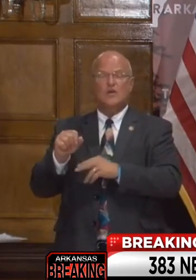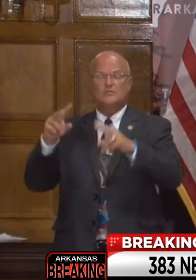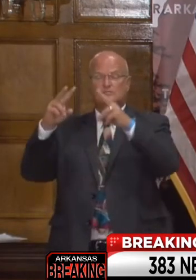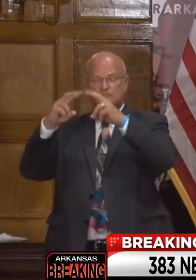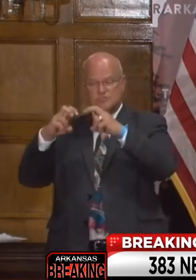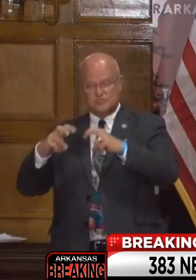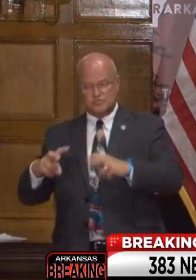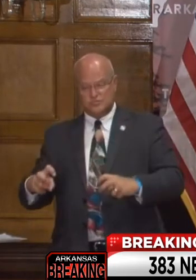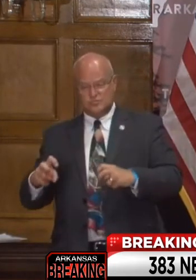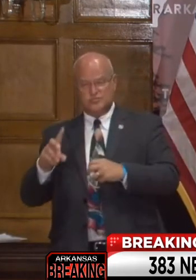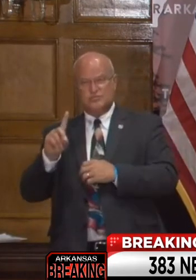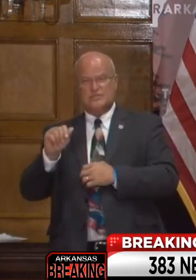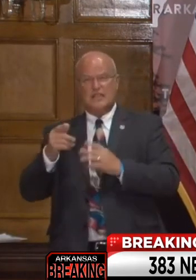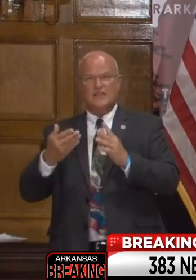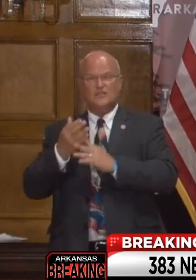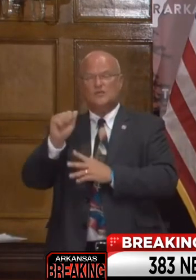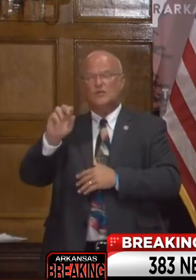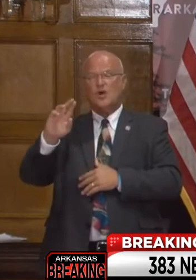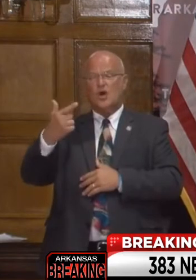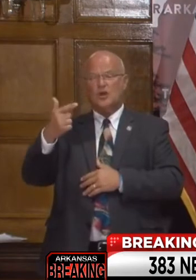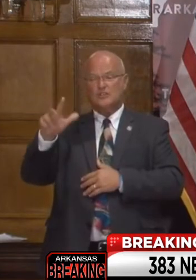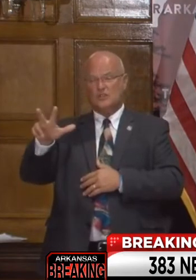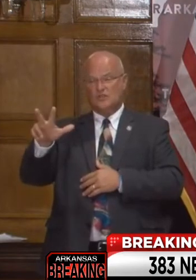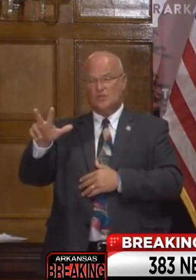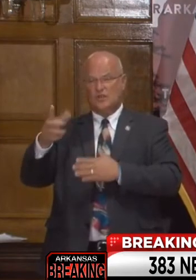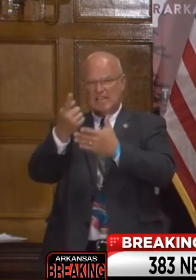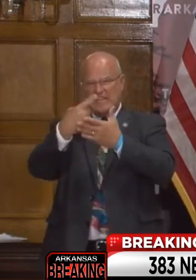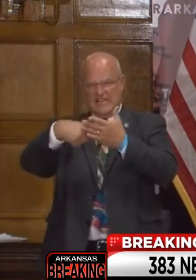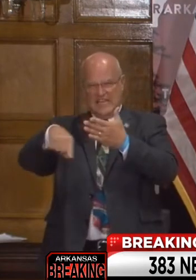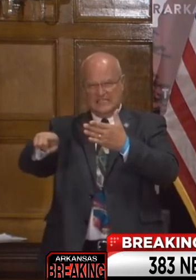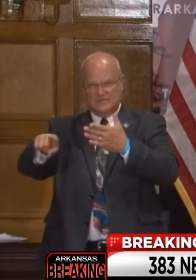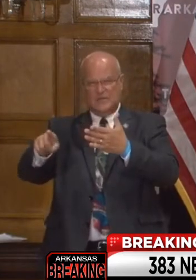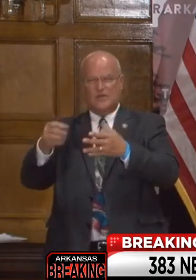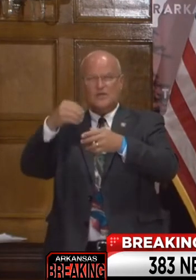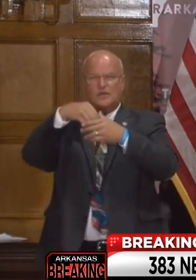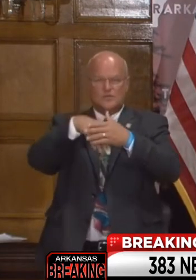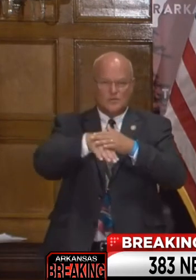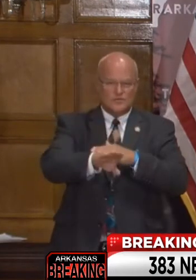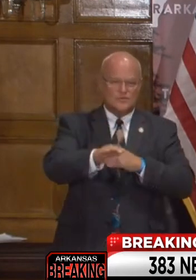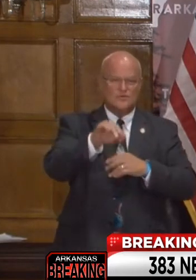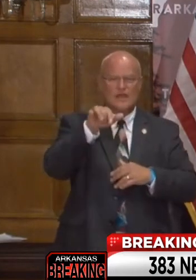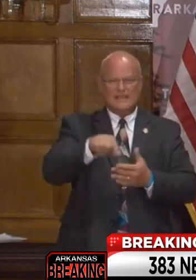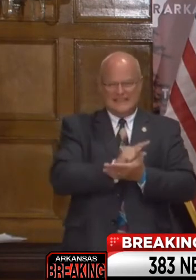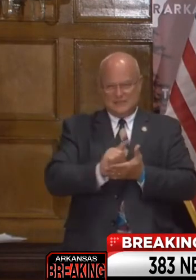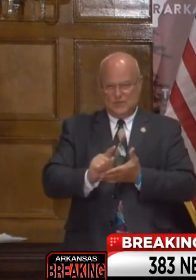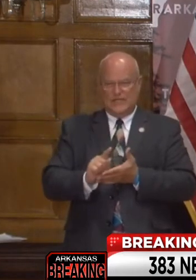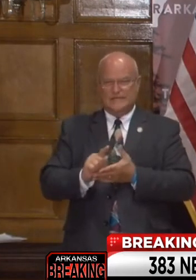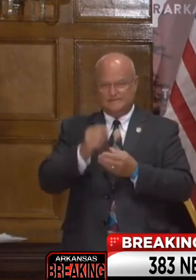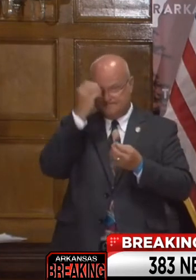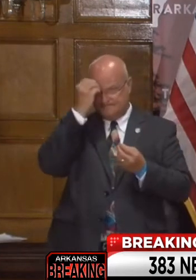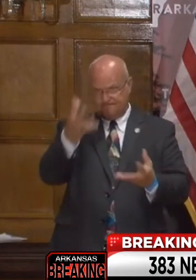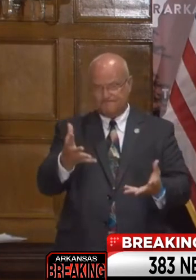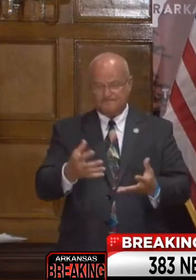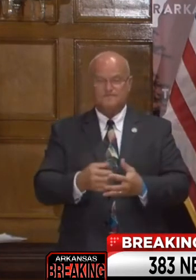points through August 3rd, and then next week we will roll into the data points from this week.